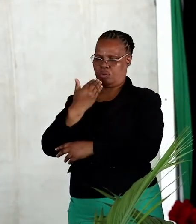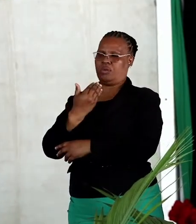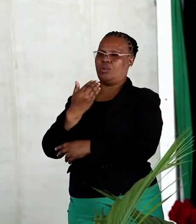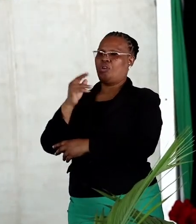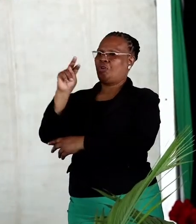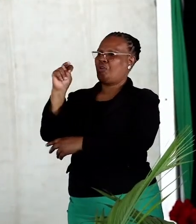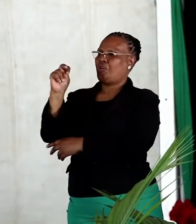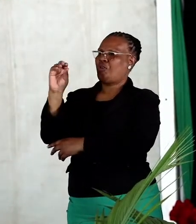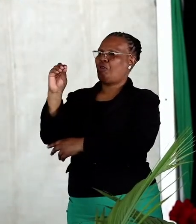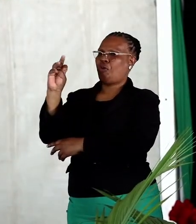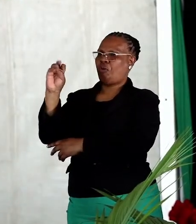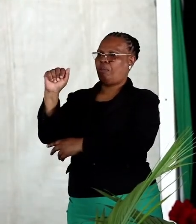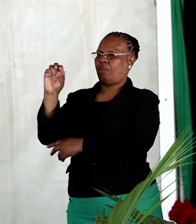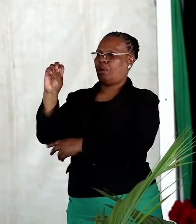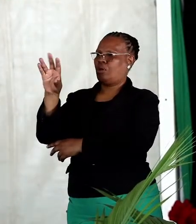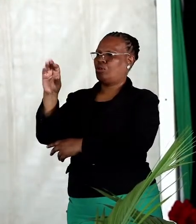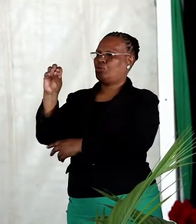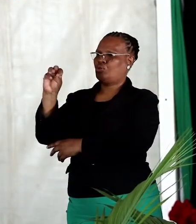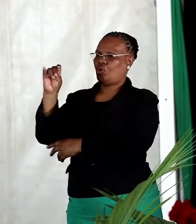Mshuqwana.